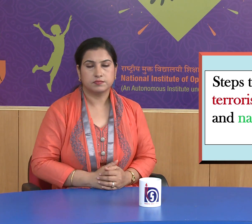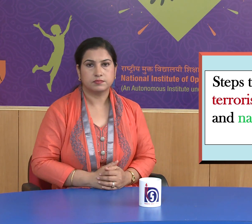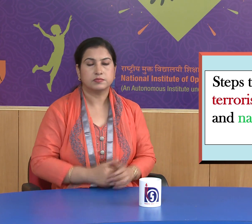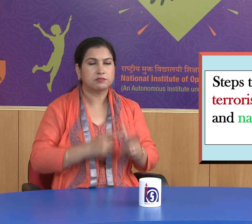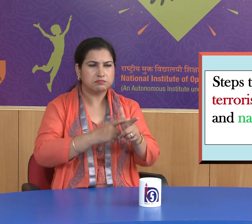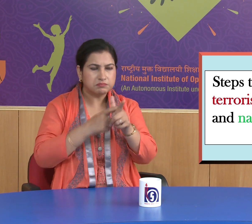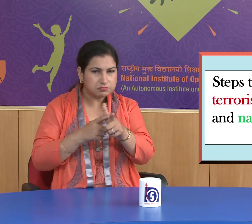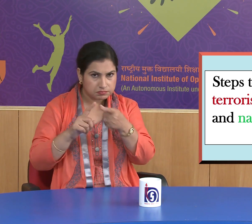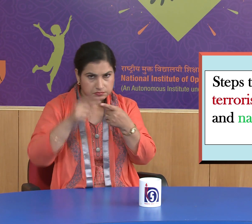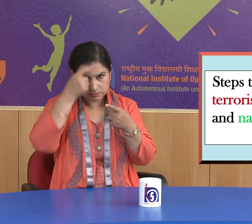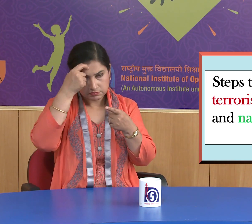terrorism,